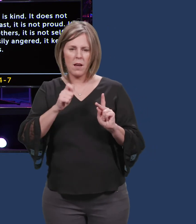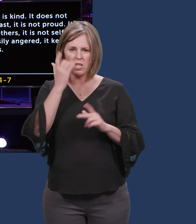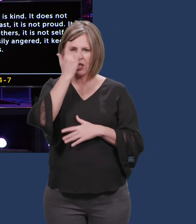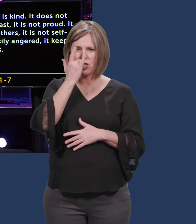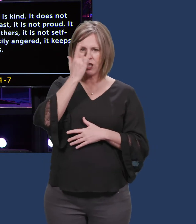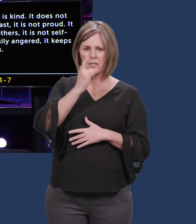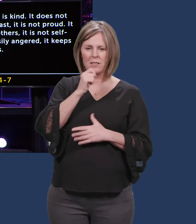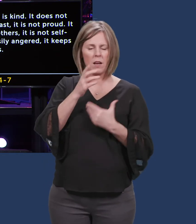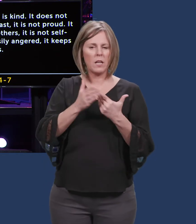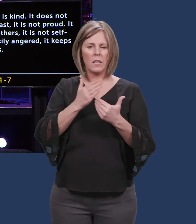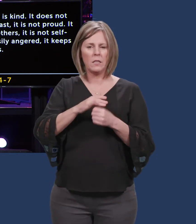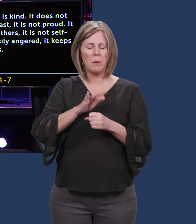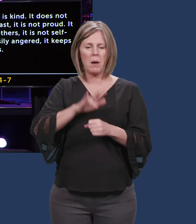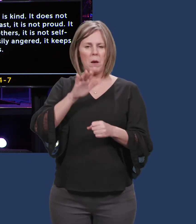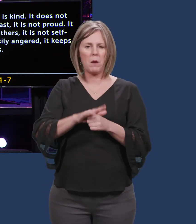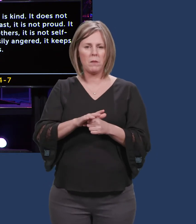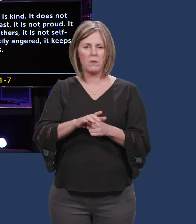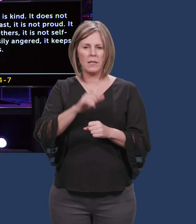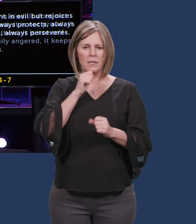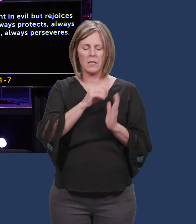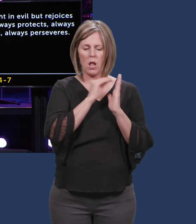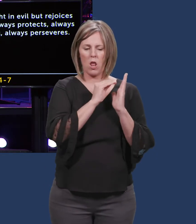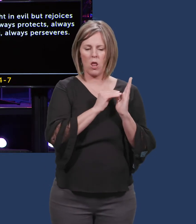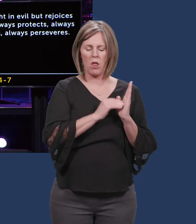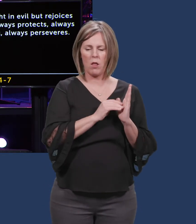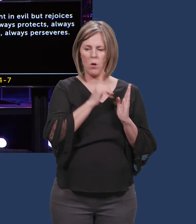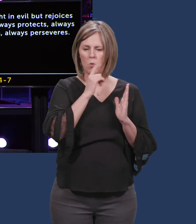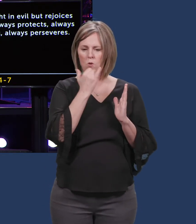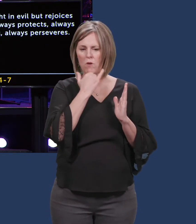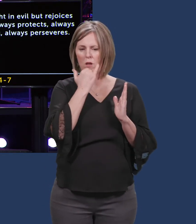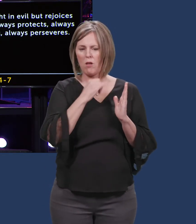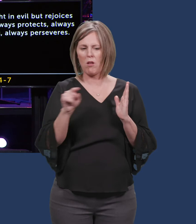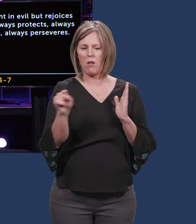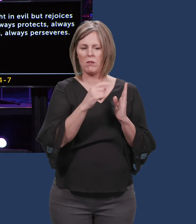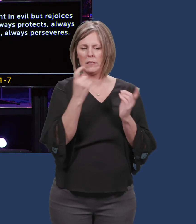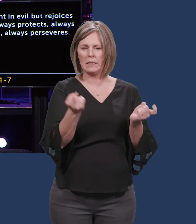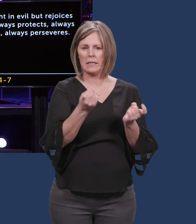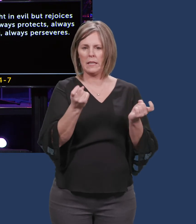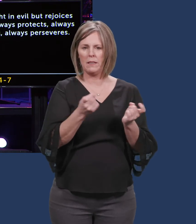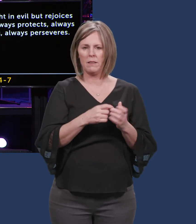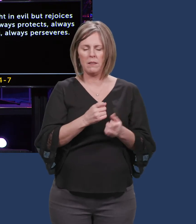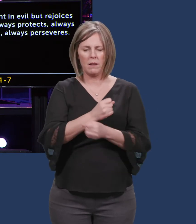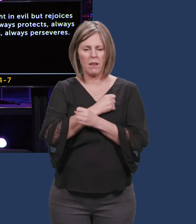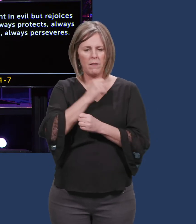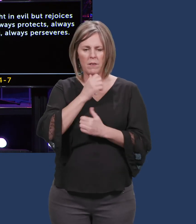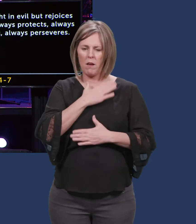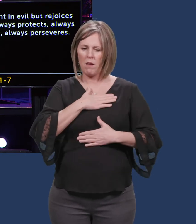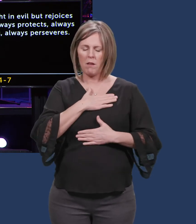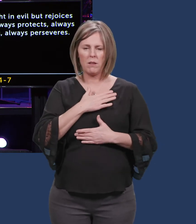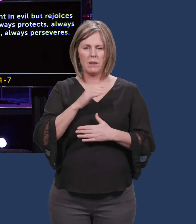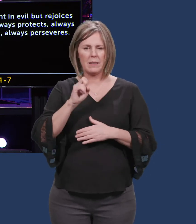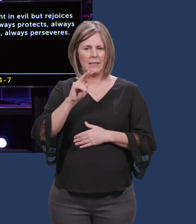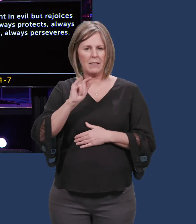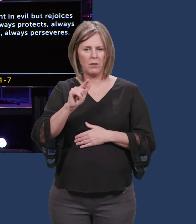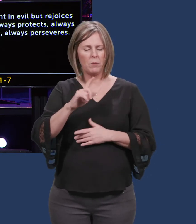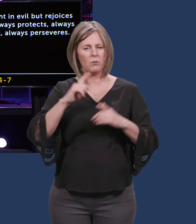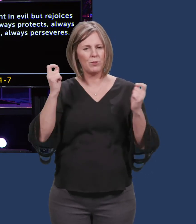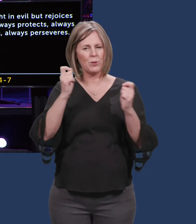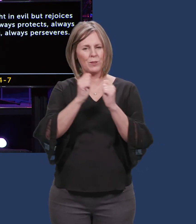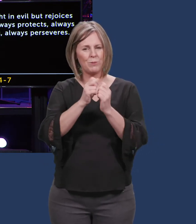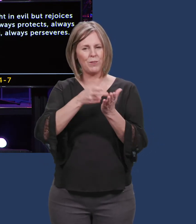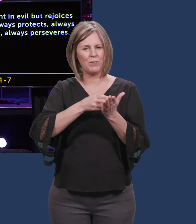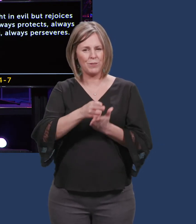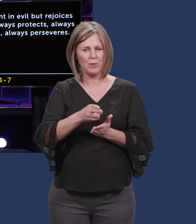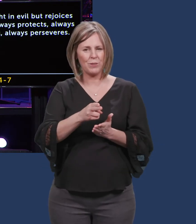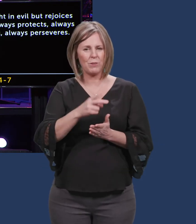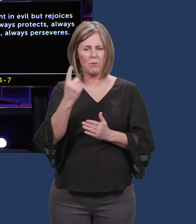easily angered. It keeps no record of wrongs. Love does not delight in evil, but rejoices with the truth. It always